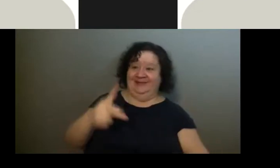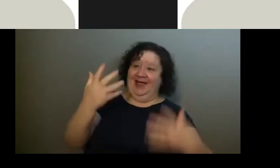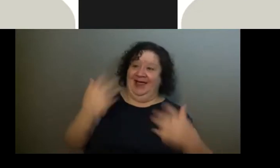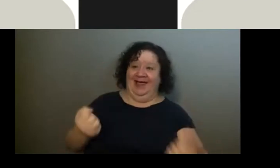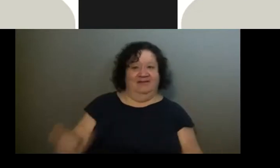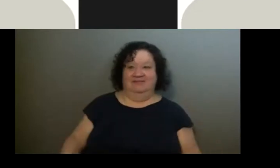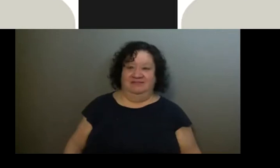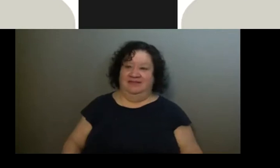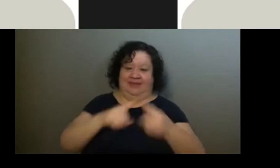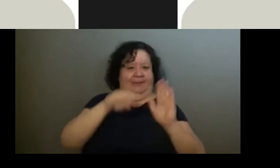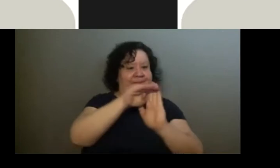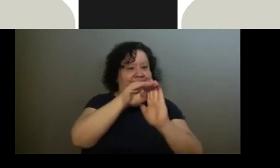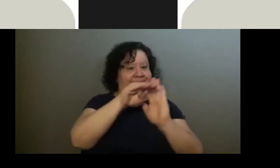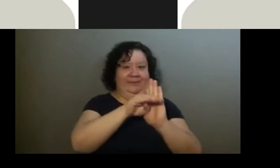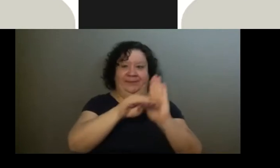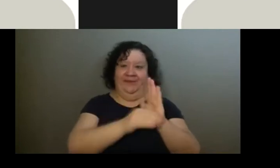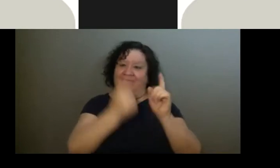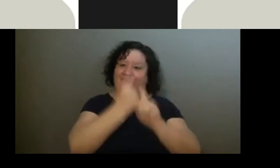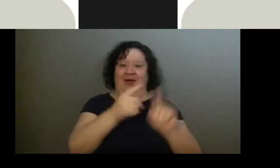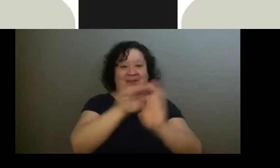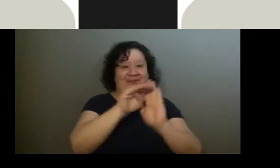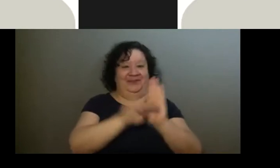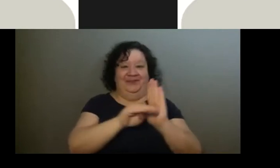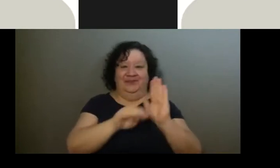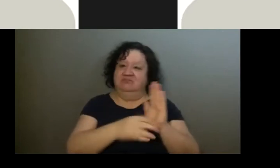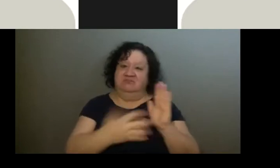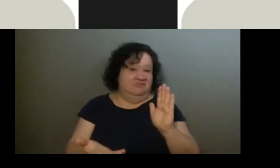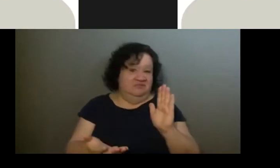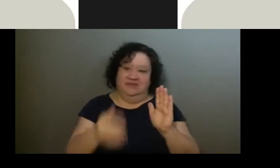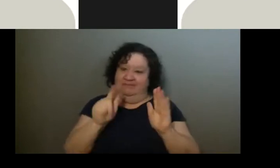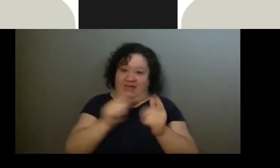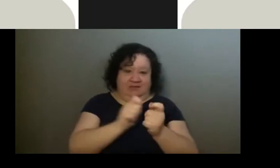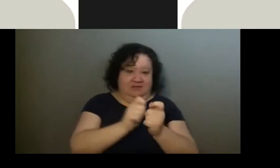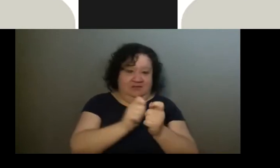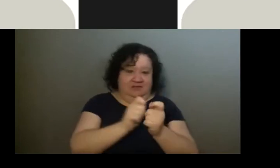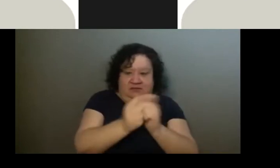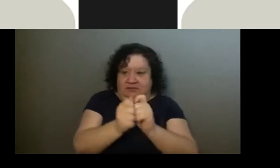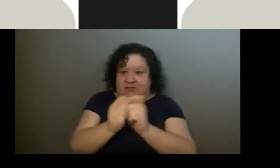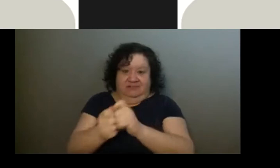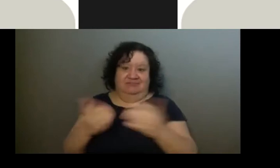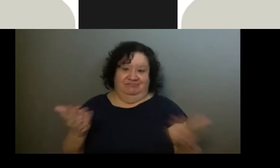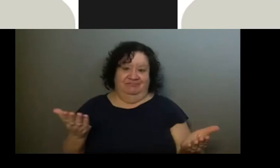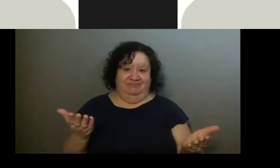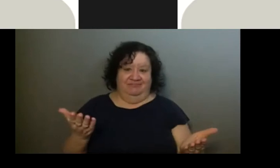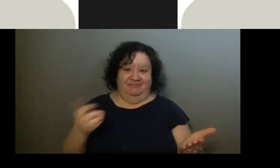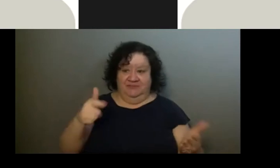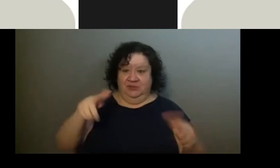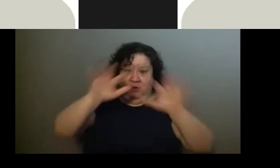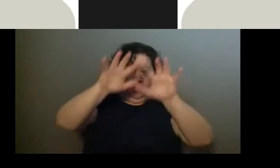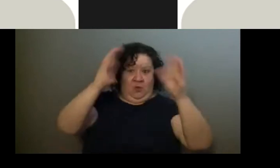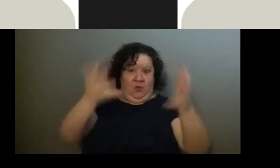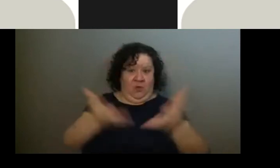we live on the earth, which is a living organism, and it is evolving every day